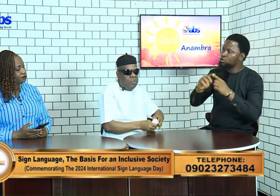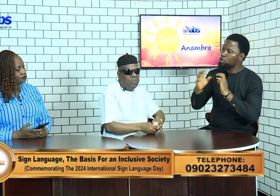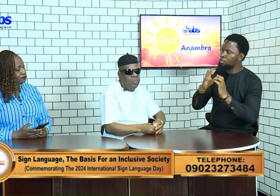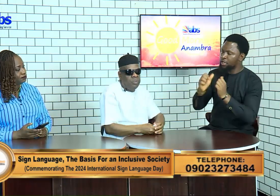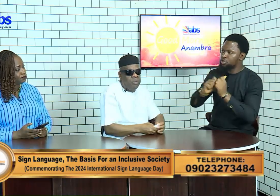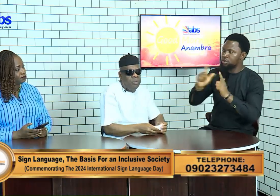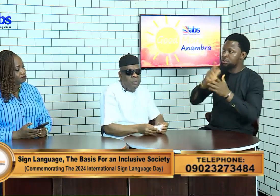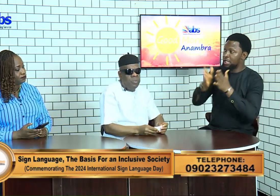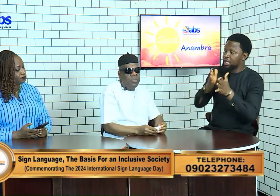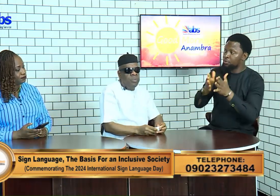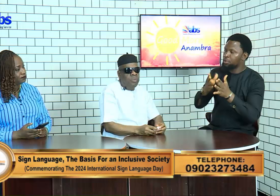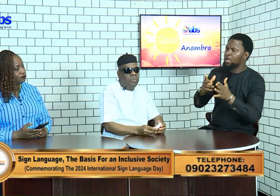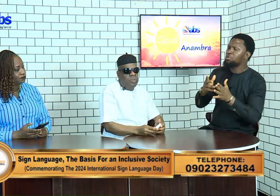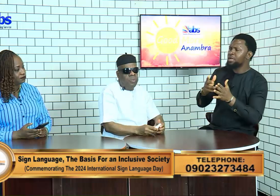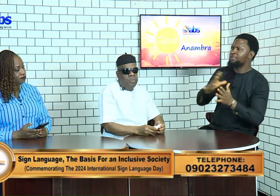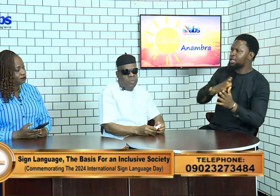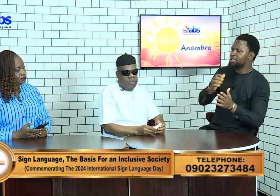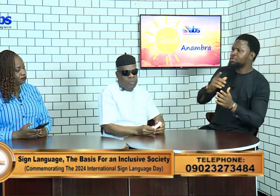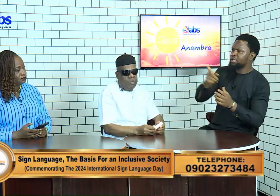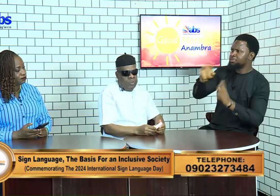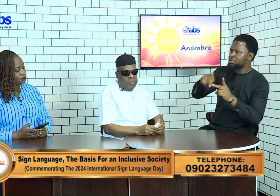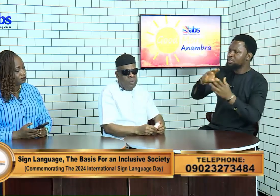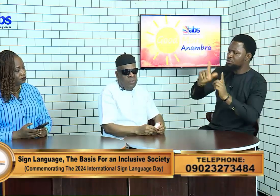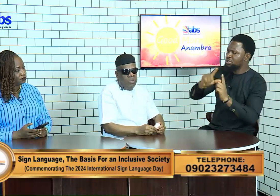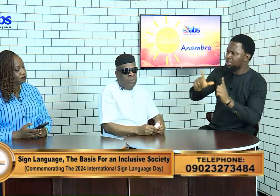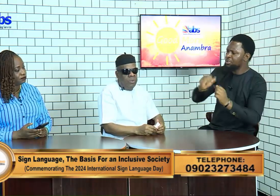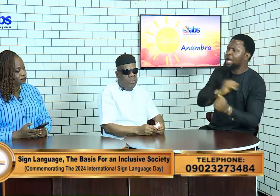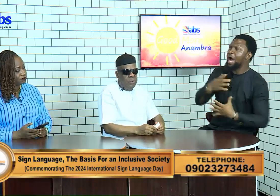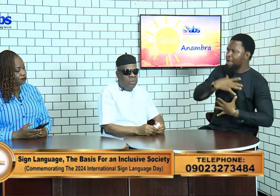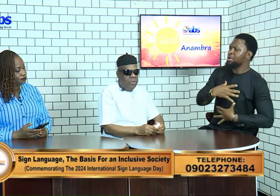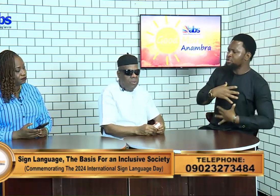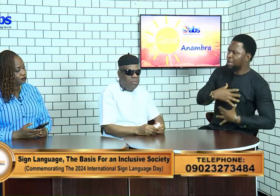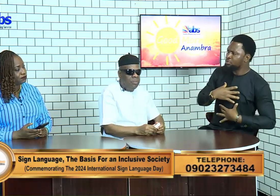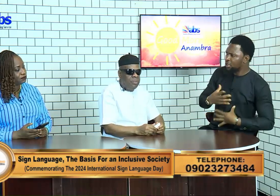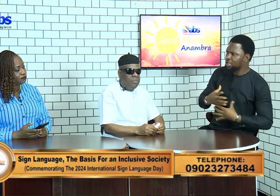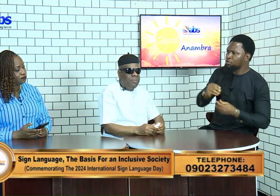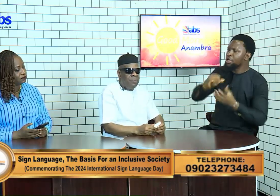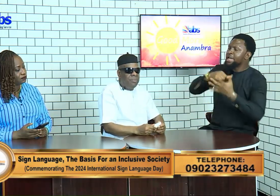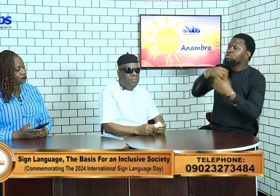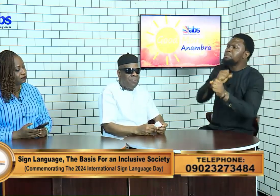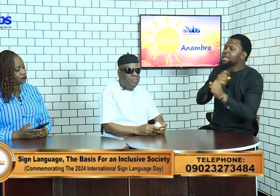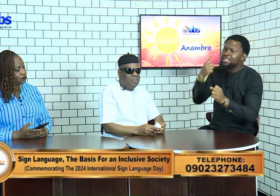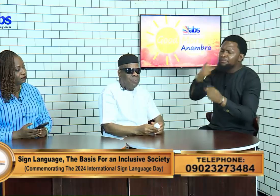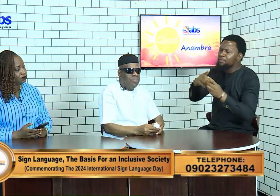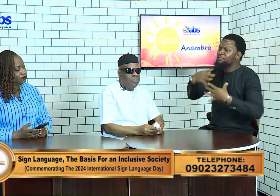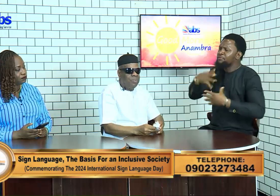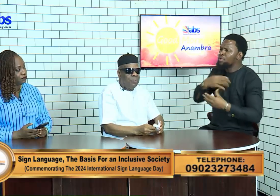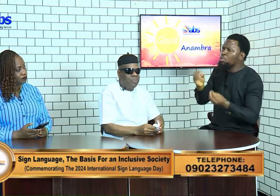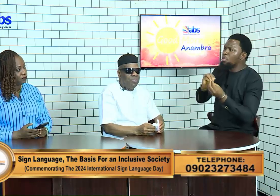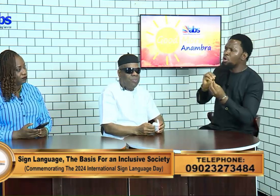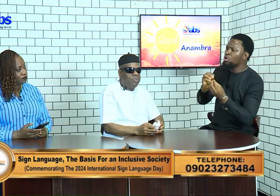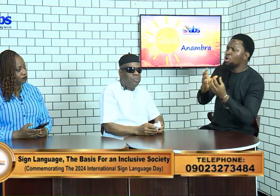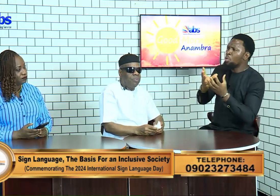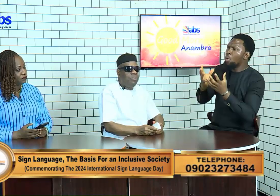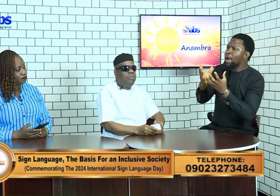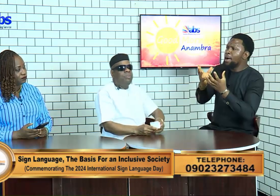trying to communicate using sign language, they'll be like, okay, fine, this person is doing sign language, I'm interested. So it will make the deaf people feel